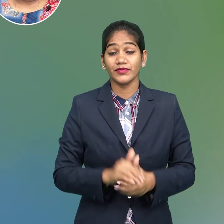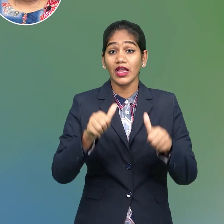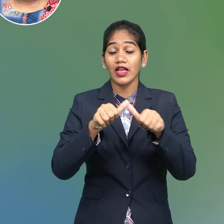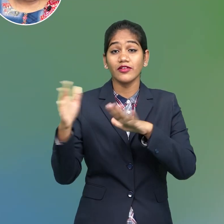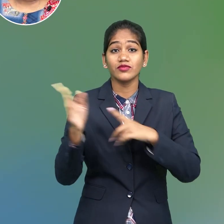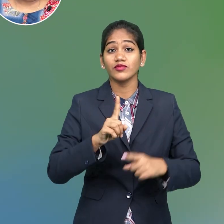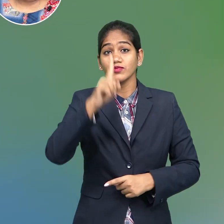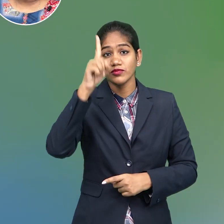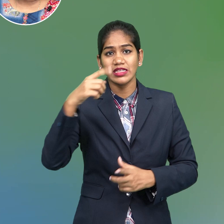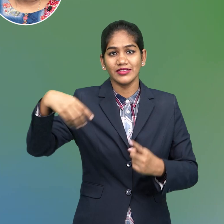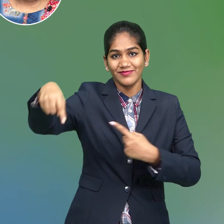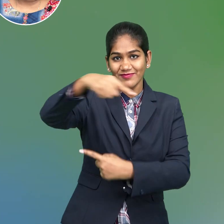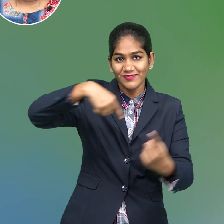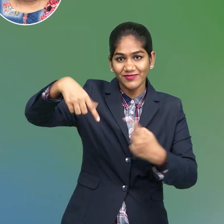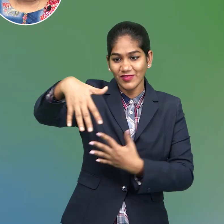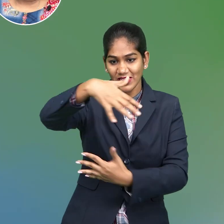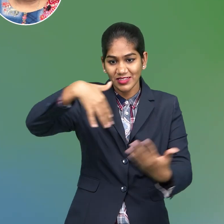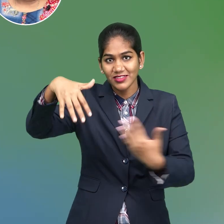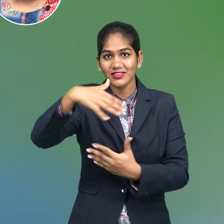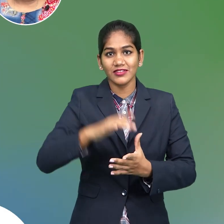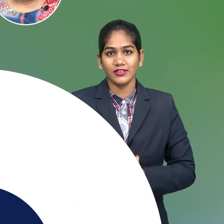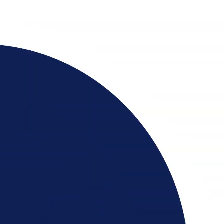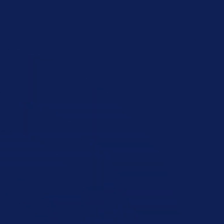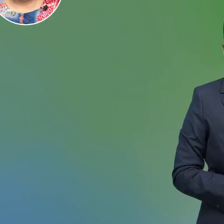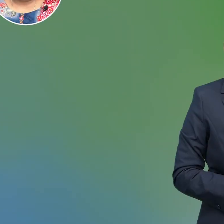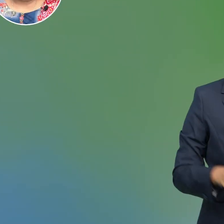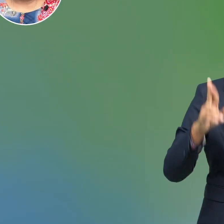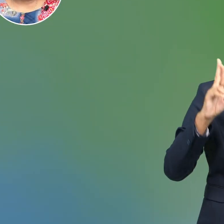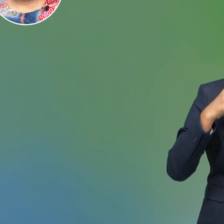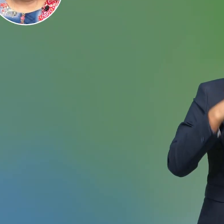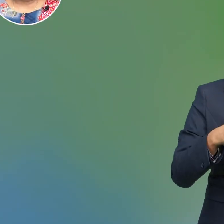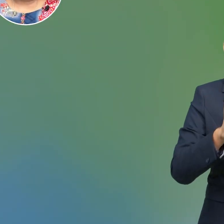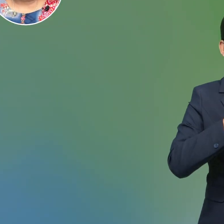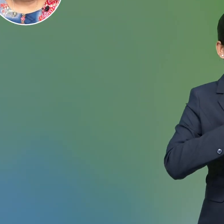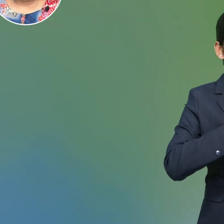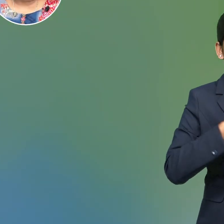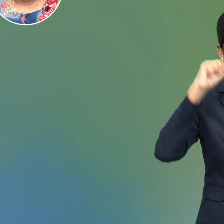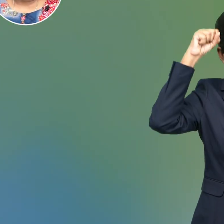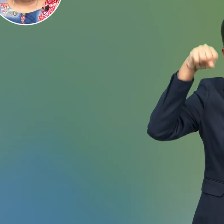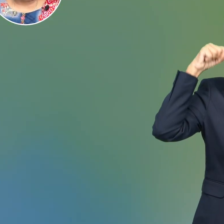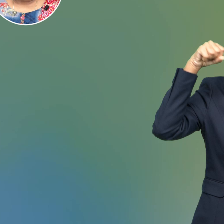Upper atmospheric circulation. Hope you liked the video.